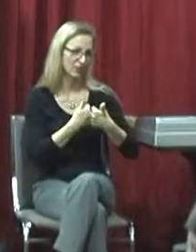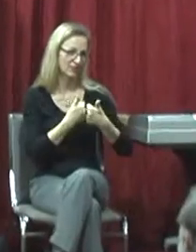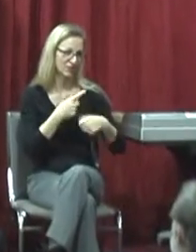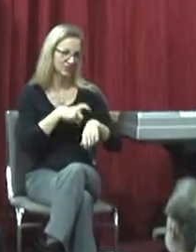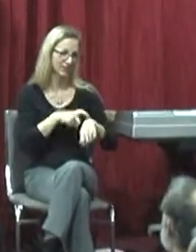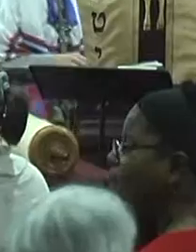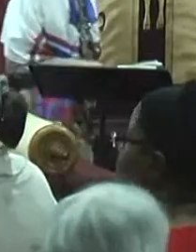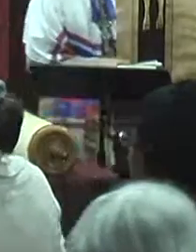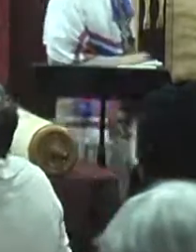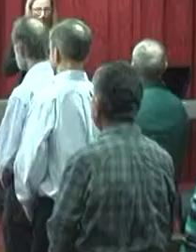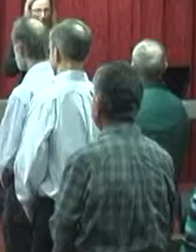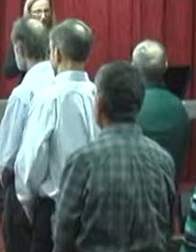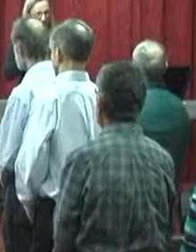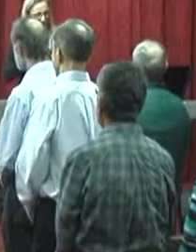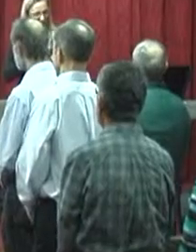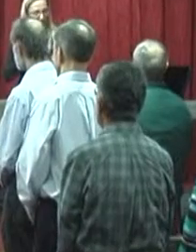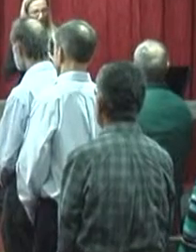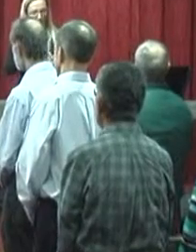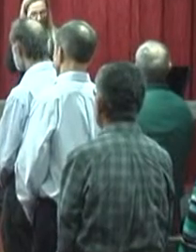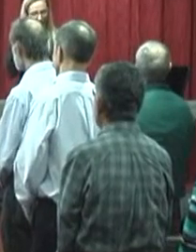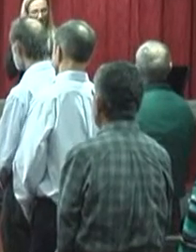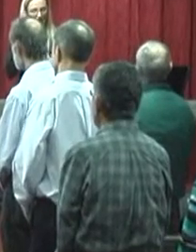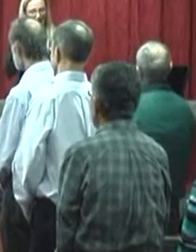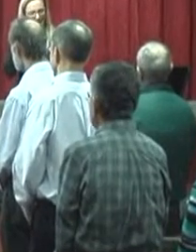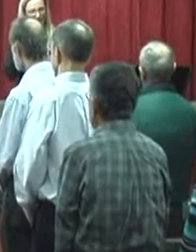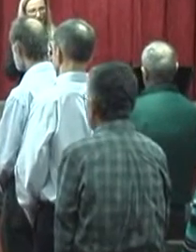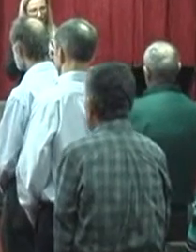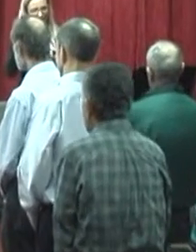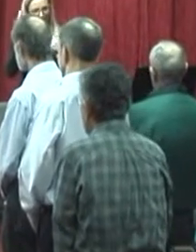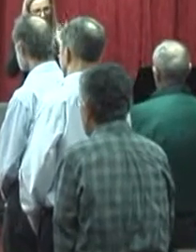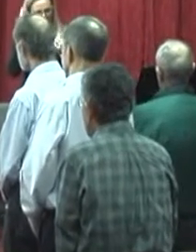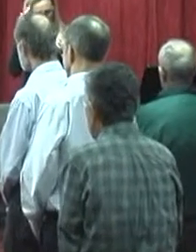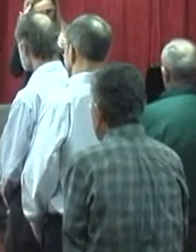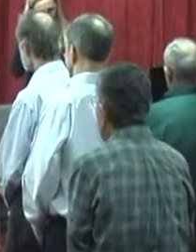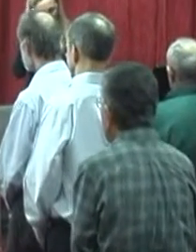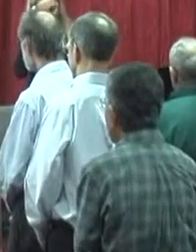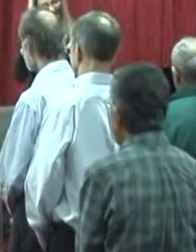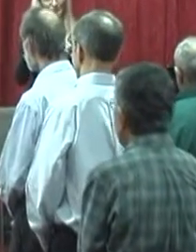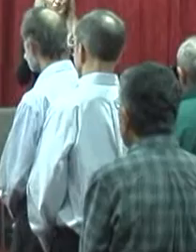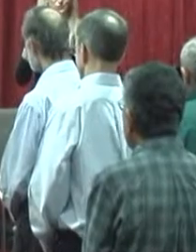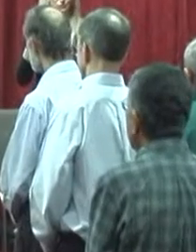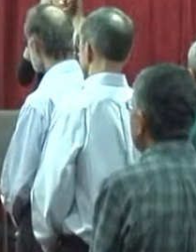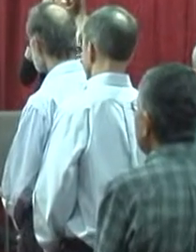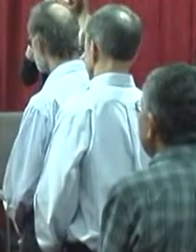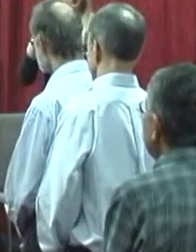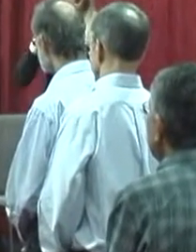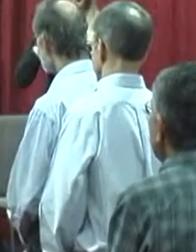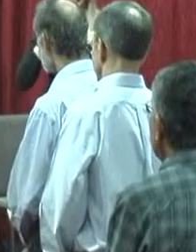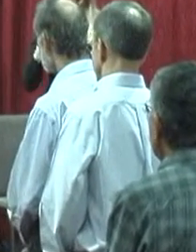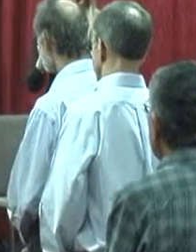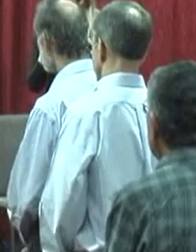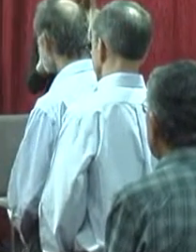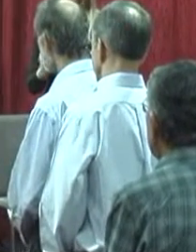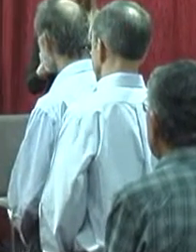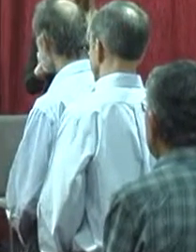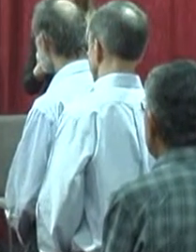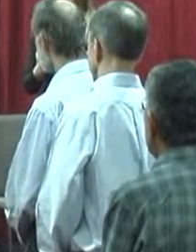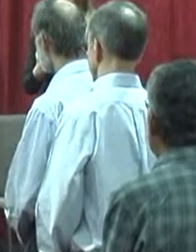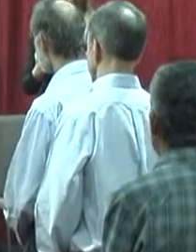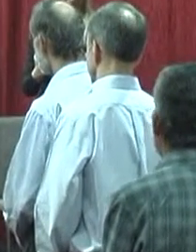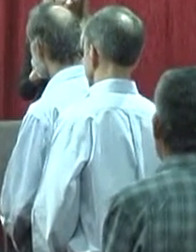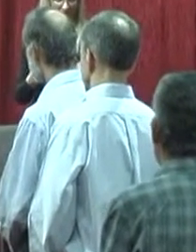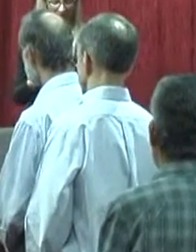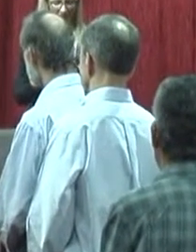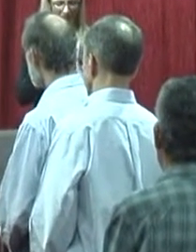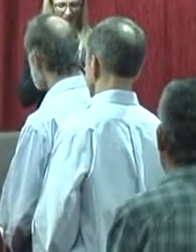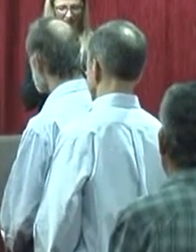you. And our eyes to receive it today, and we pray that you would make us not just hearers